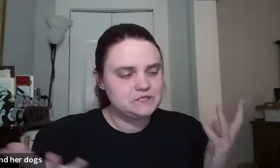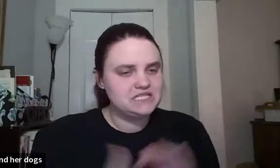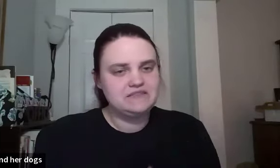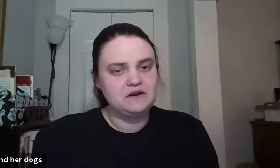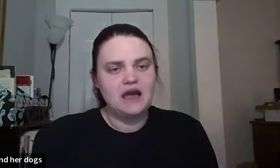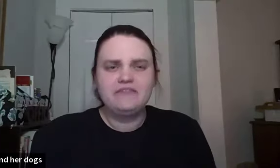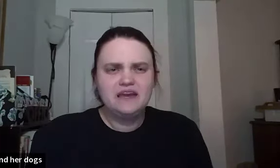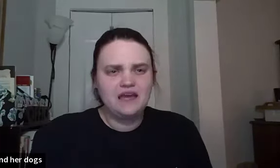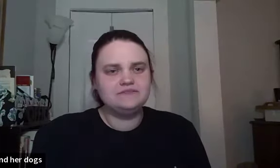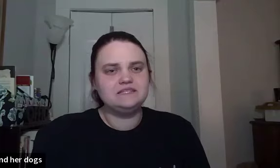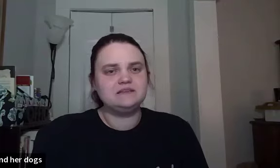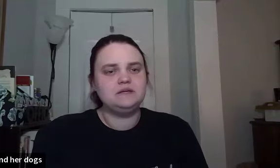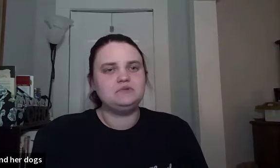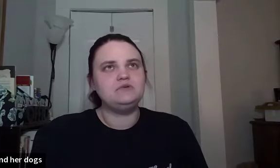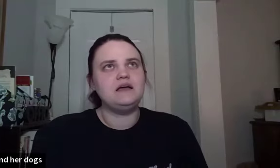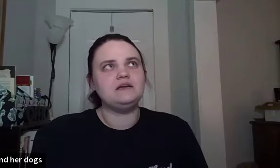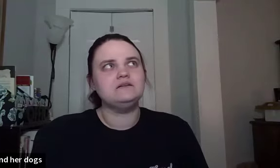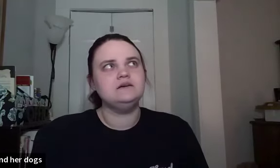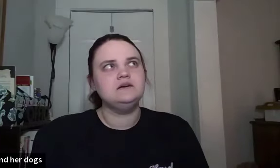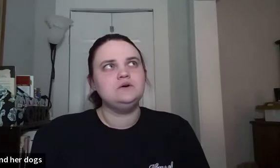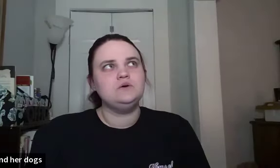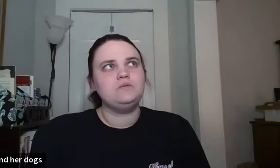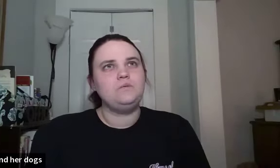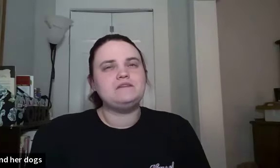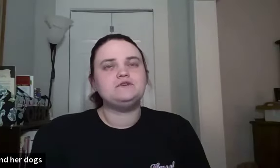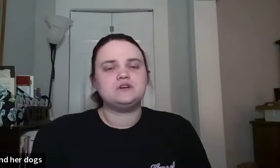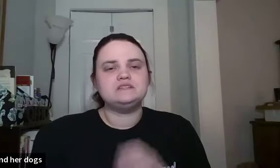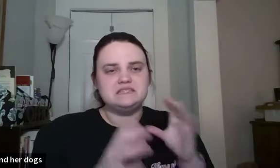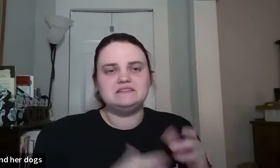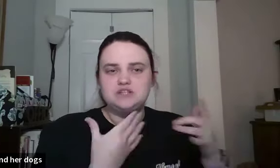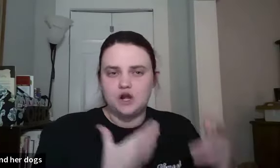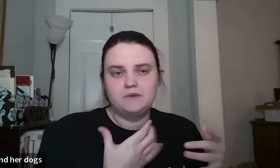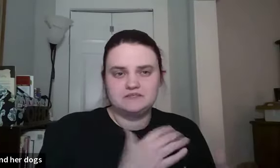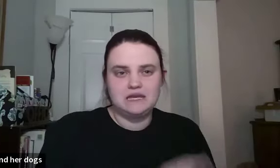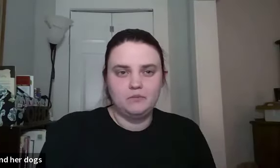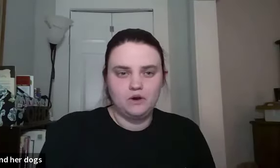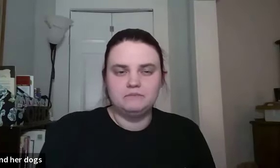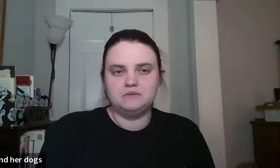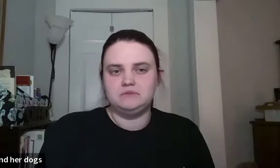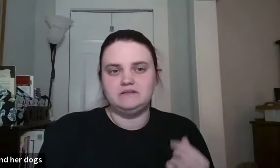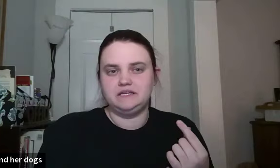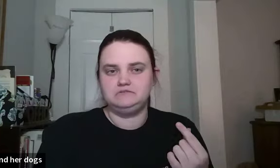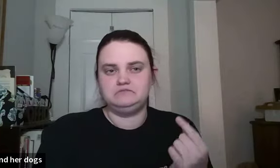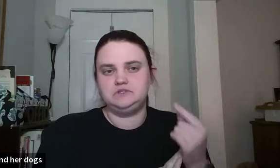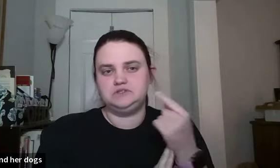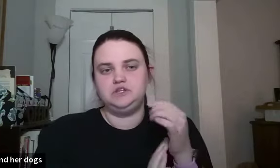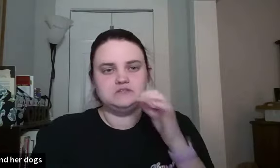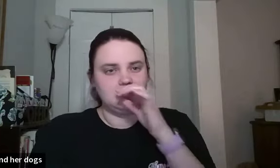unfortunately they're not. I think I have seen some people like, if you're consistently talking about the same one, maybe being like using a